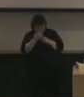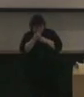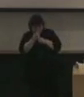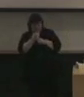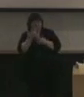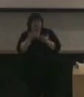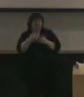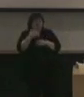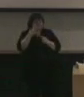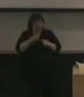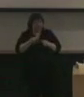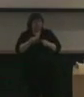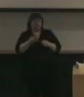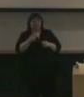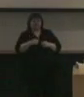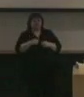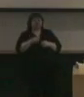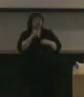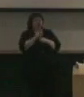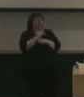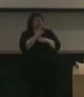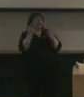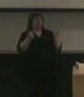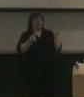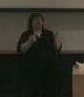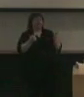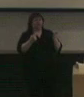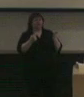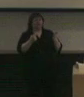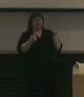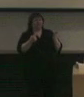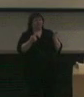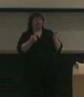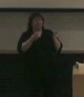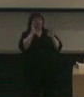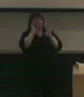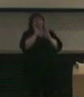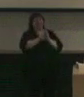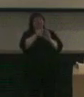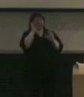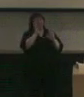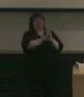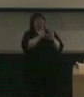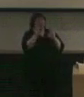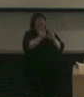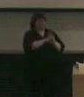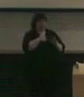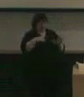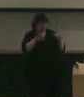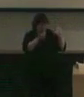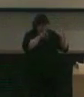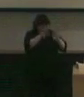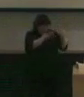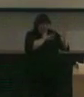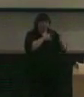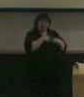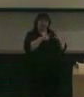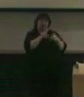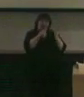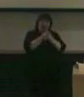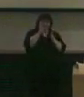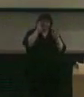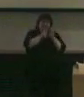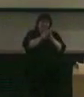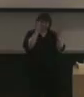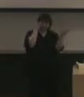then decide we need to go strictly right into specific targeted pictures that will work for you. Because not every picture is going to